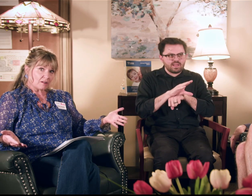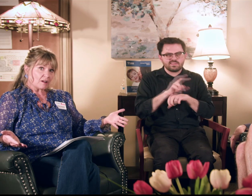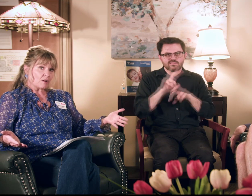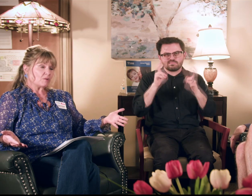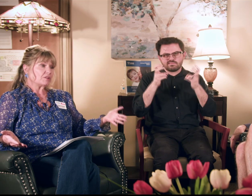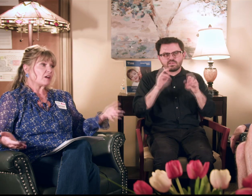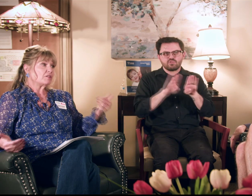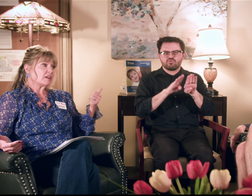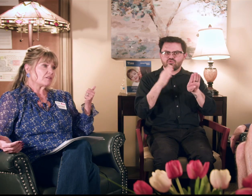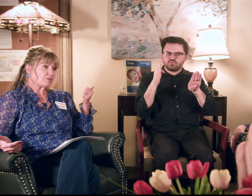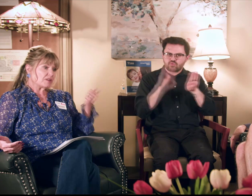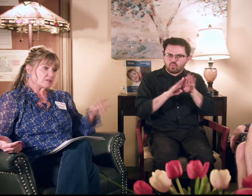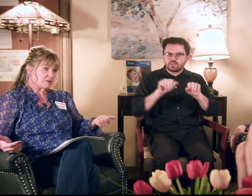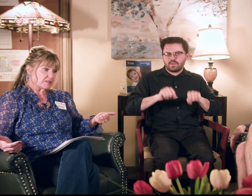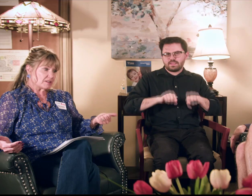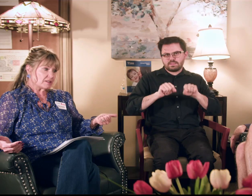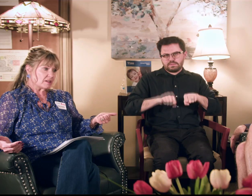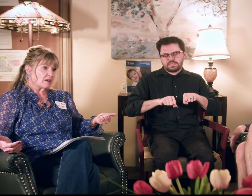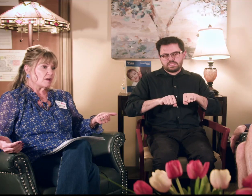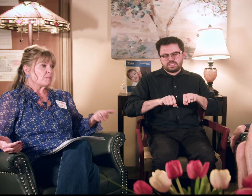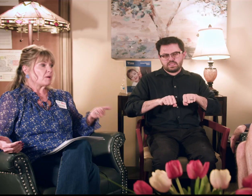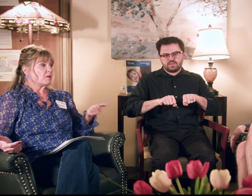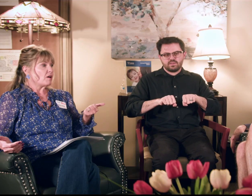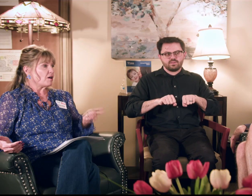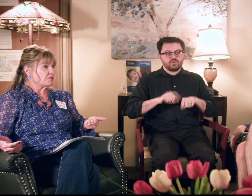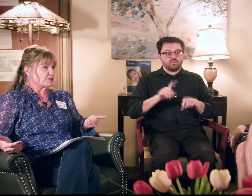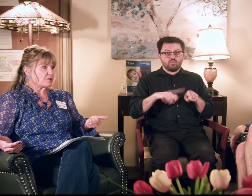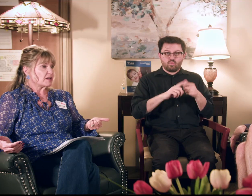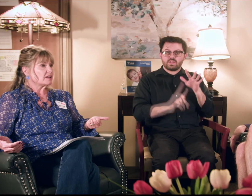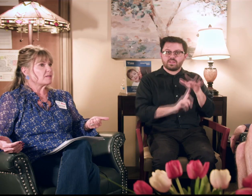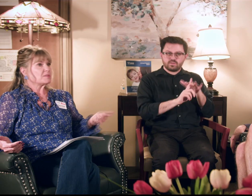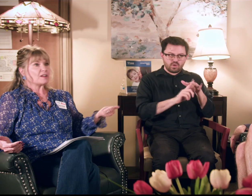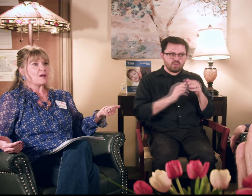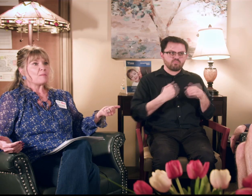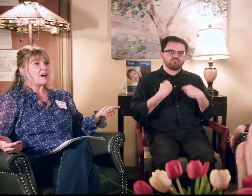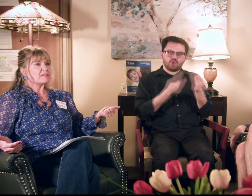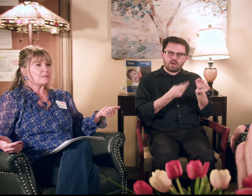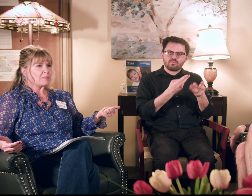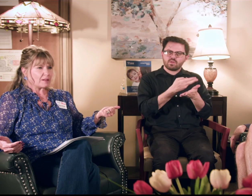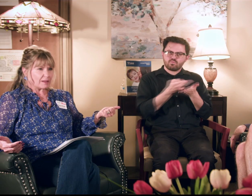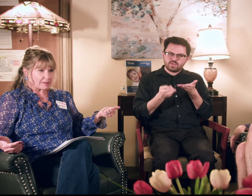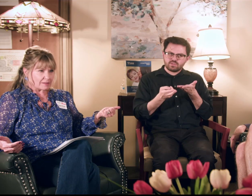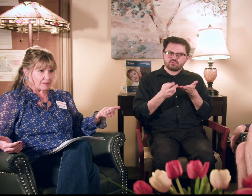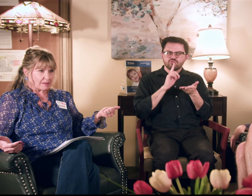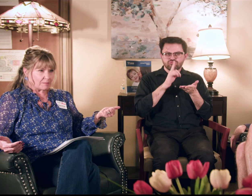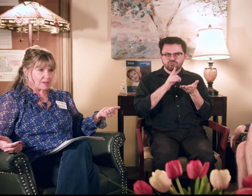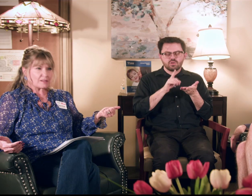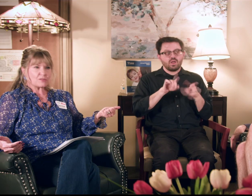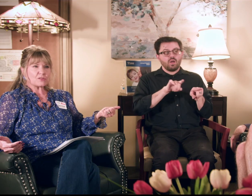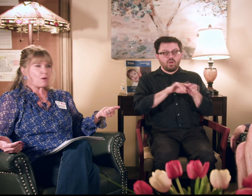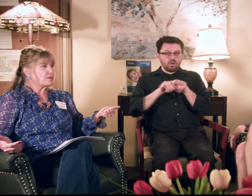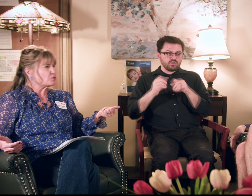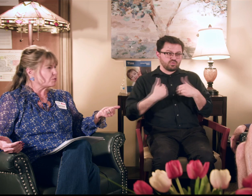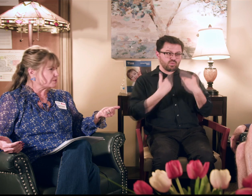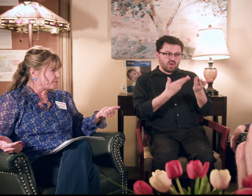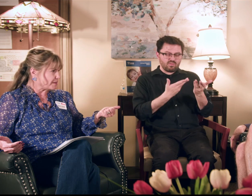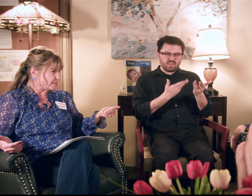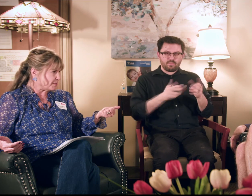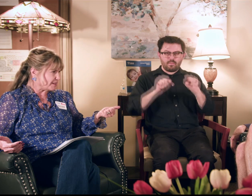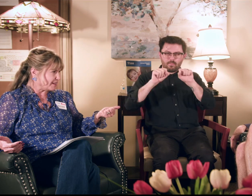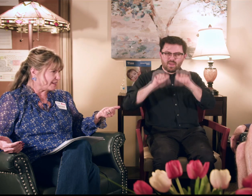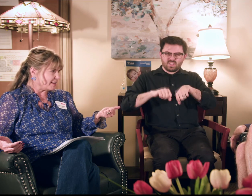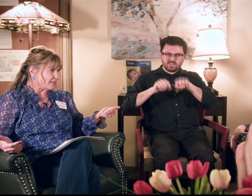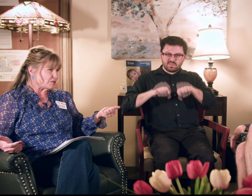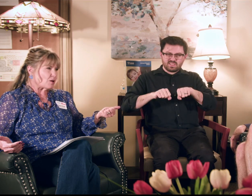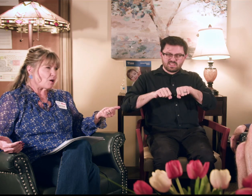them to here. We'll not only give resources, but we'll also connect them to possibilities, because there's always doors